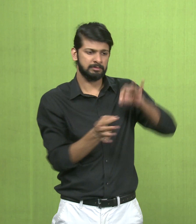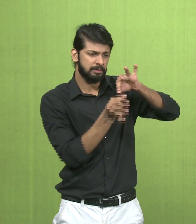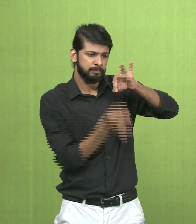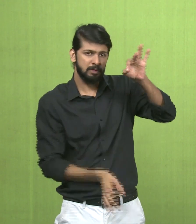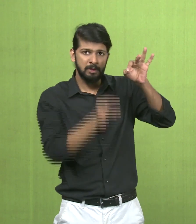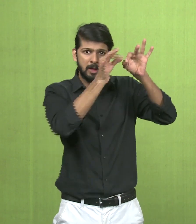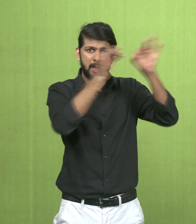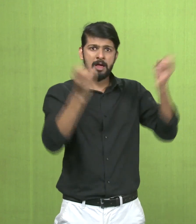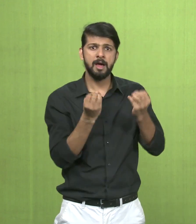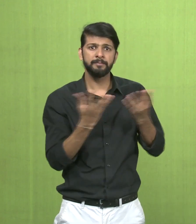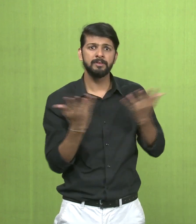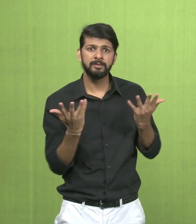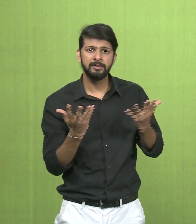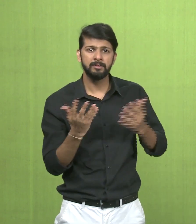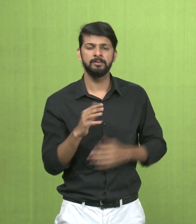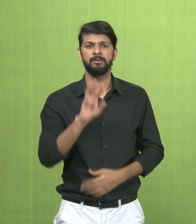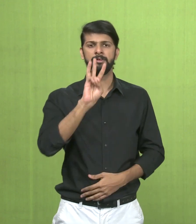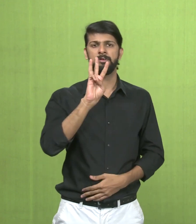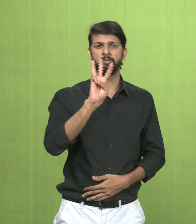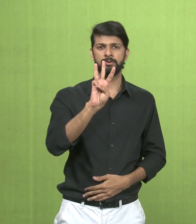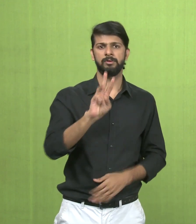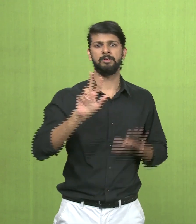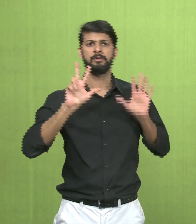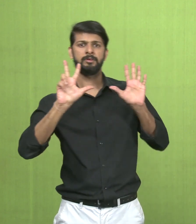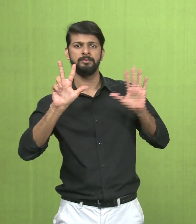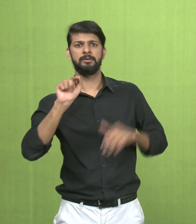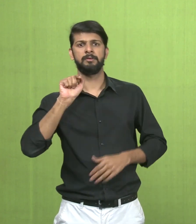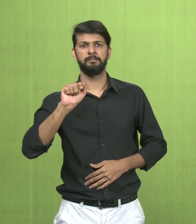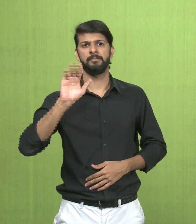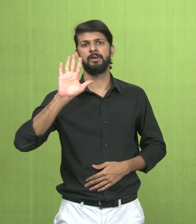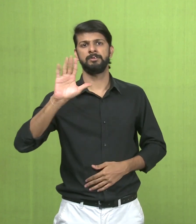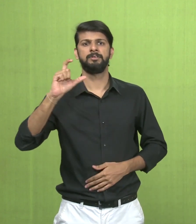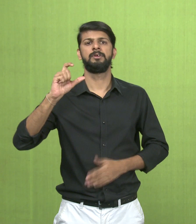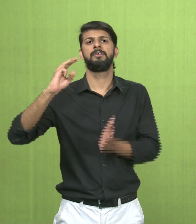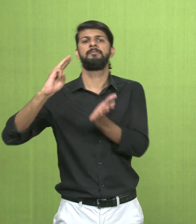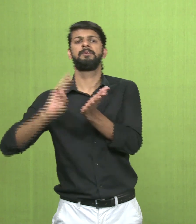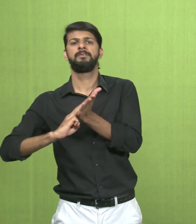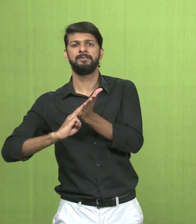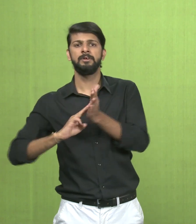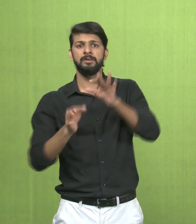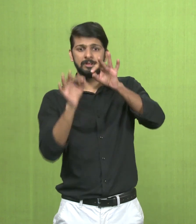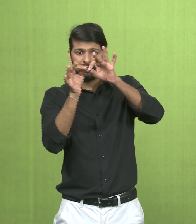Answer number 5. The size of this painting is 38.5 centimeters into